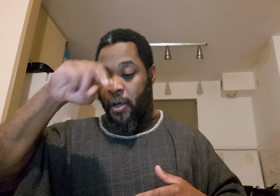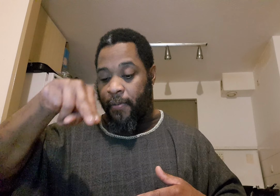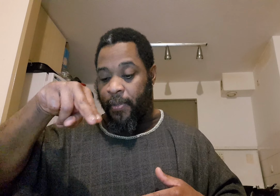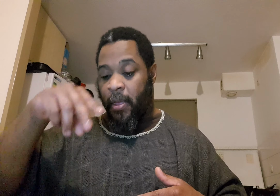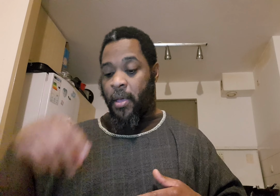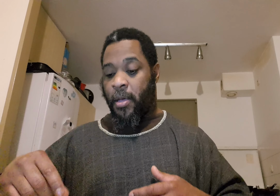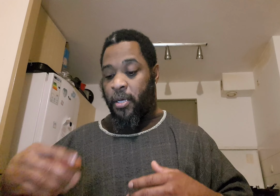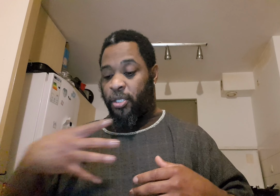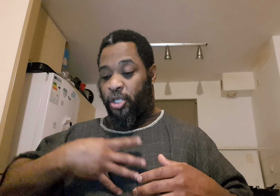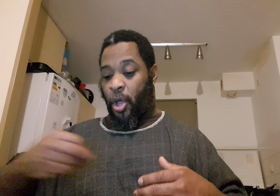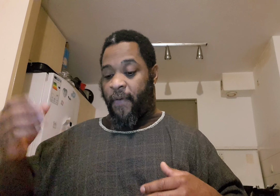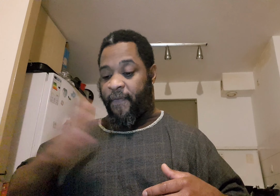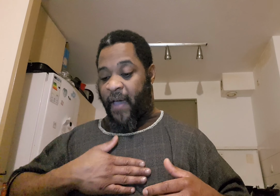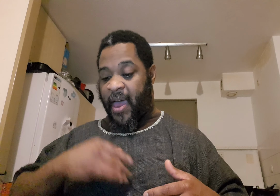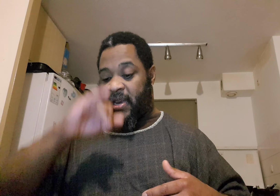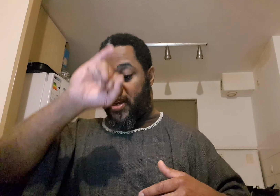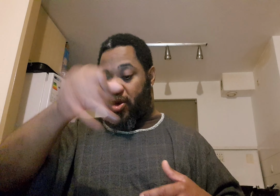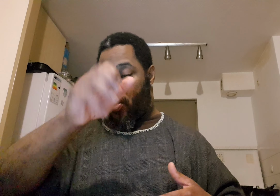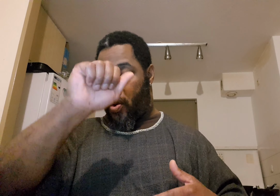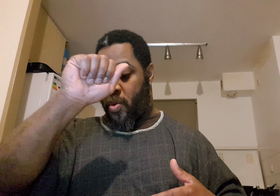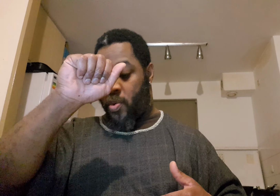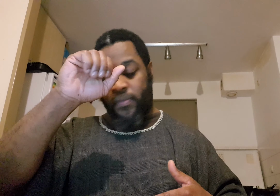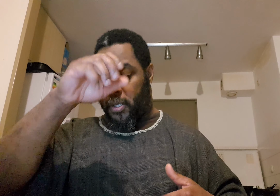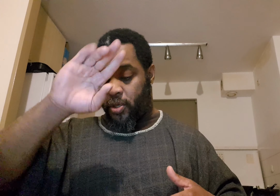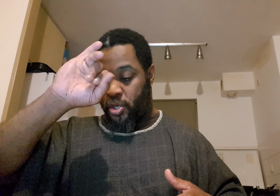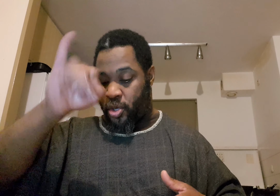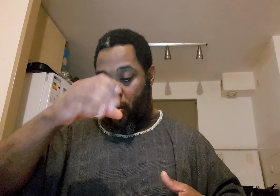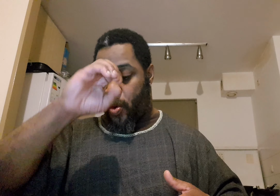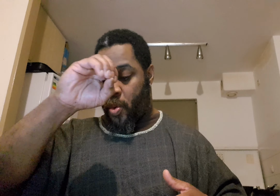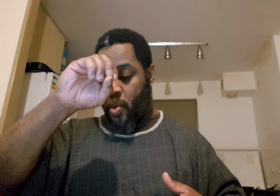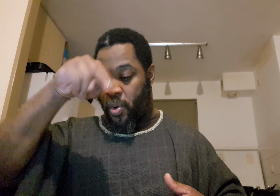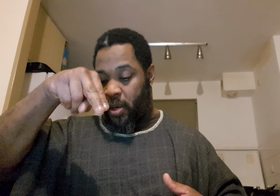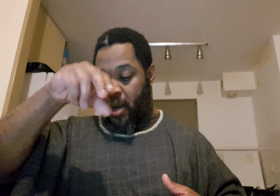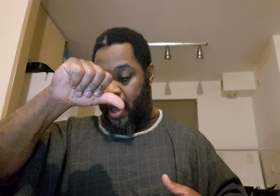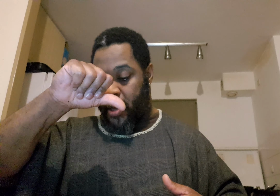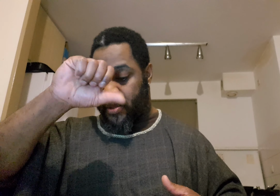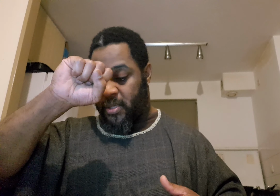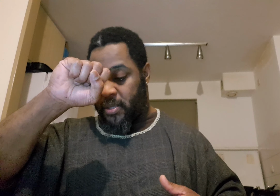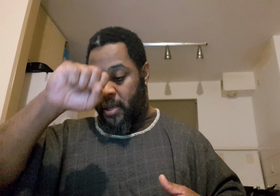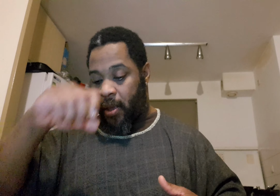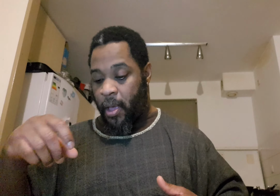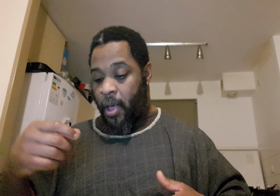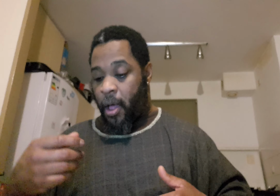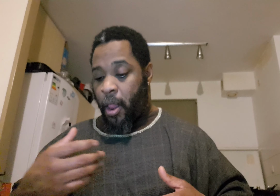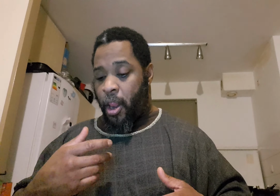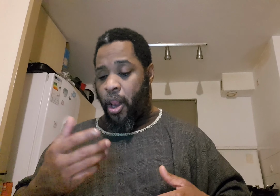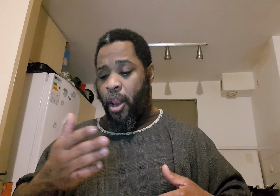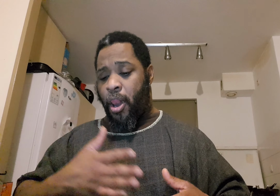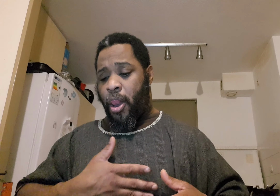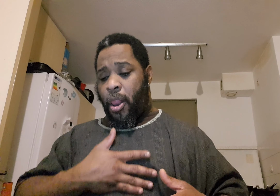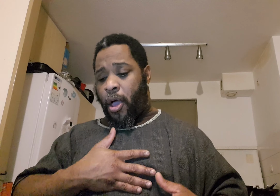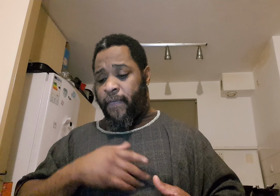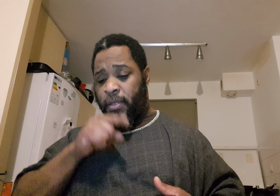Simon, son from Jonas, love